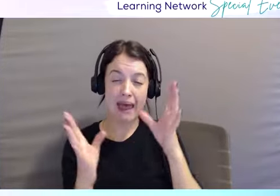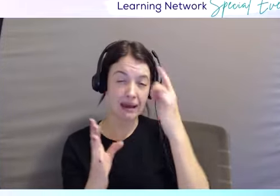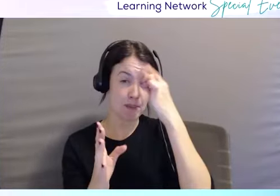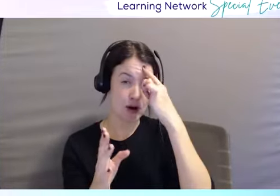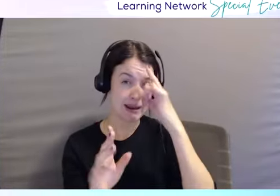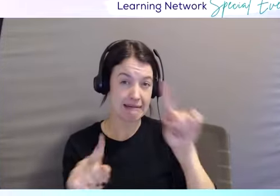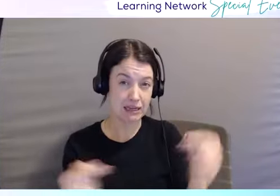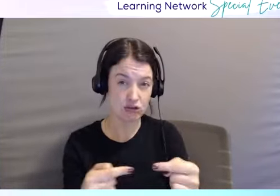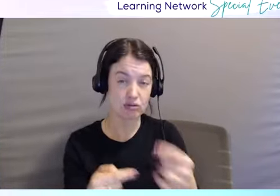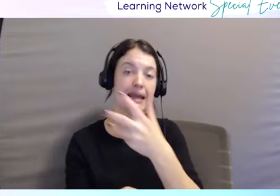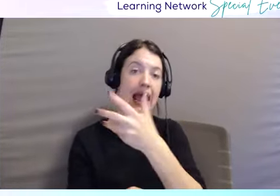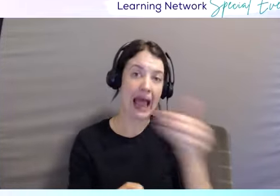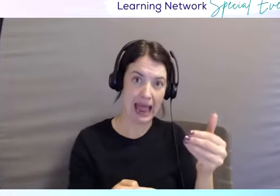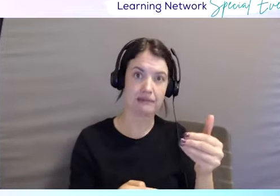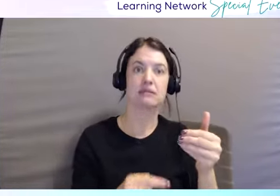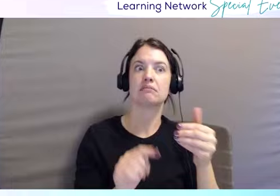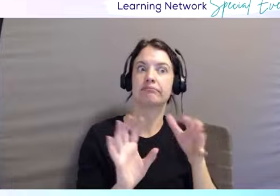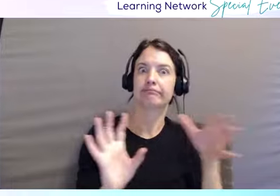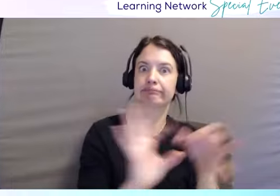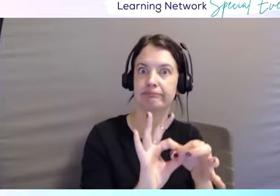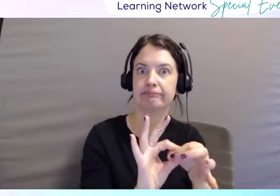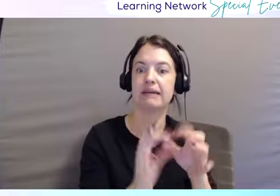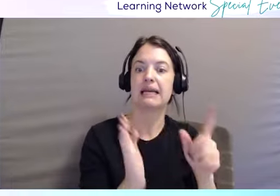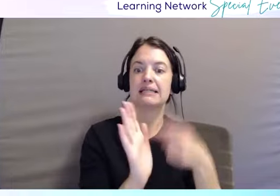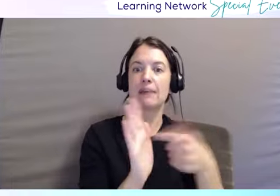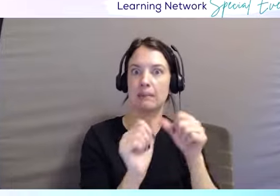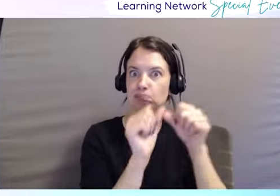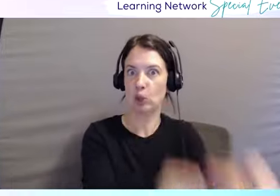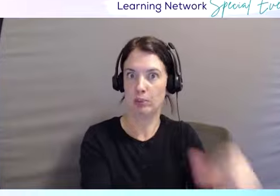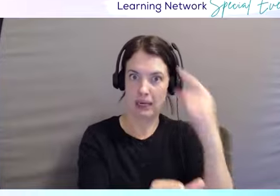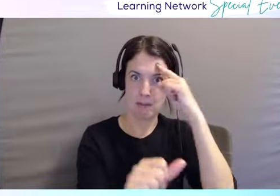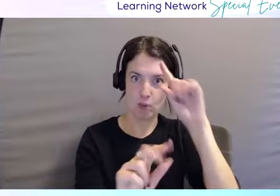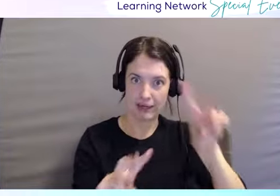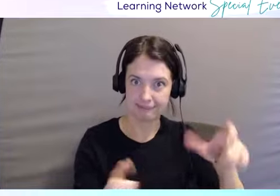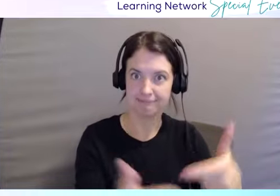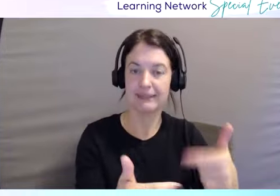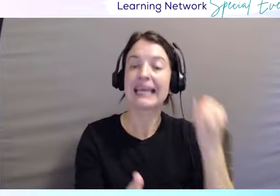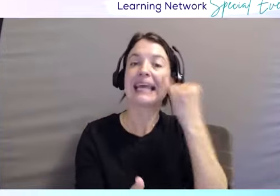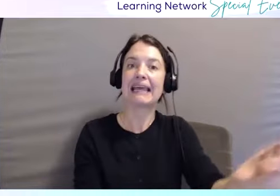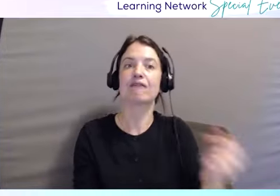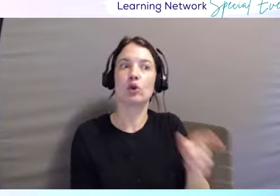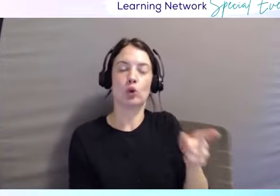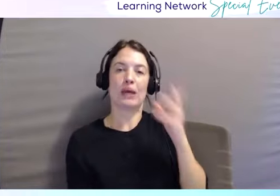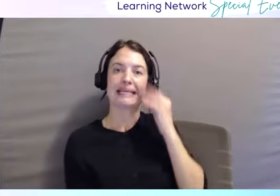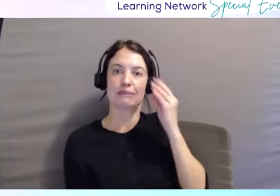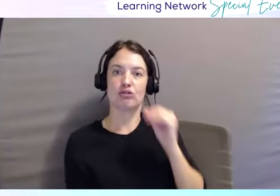that, and sometimes permanent brain injury among victims of violence. And that research is